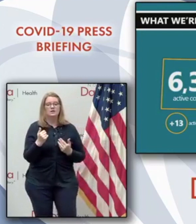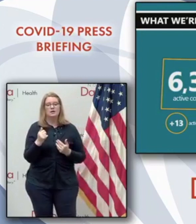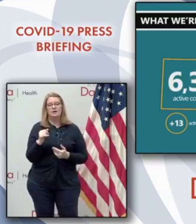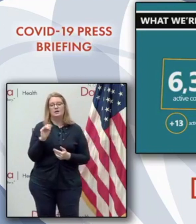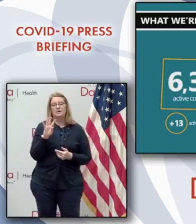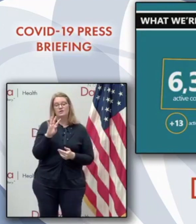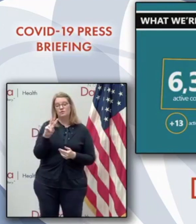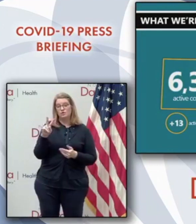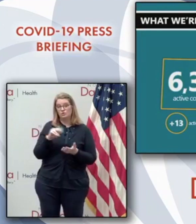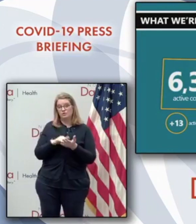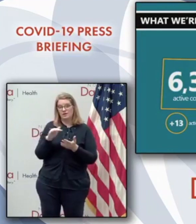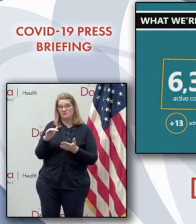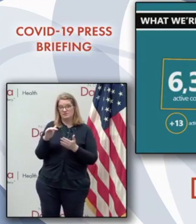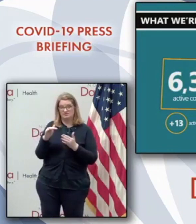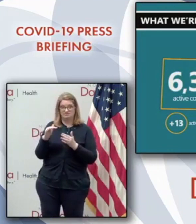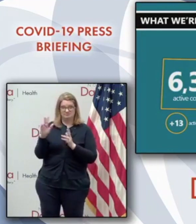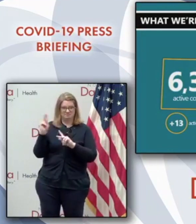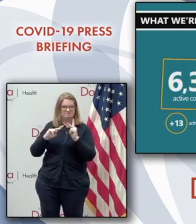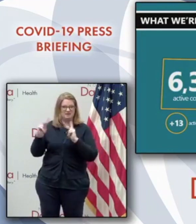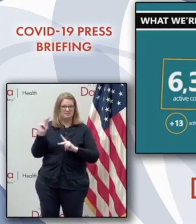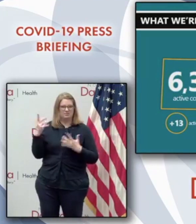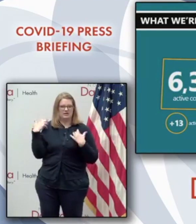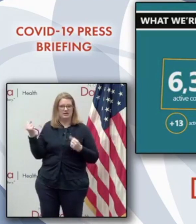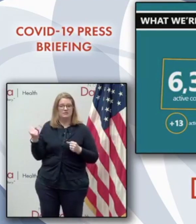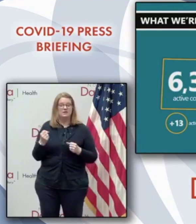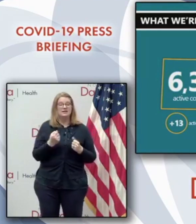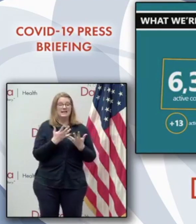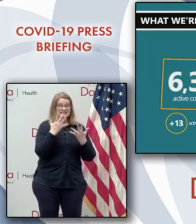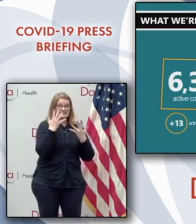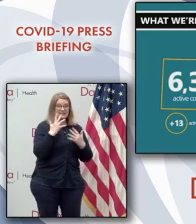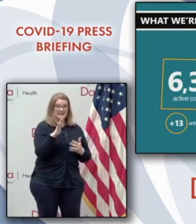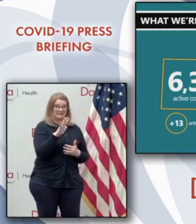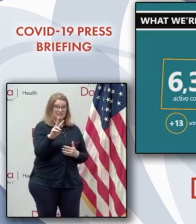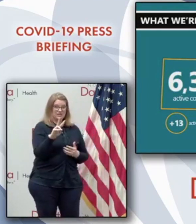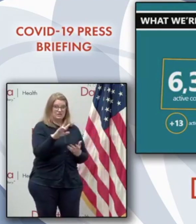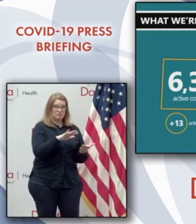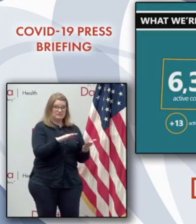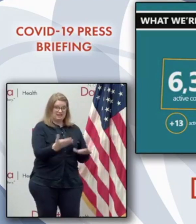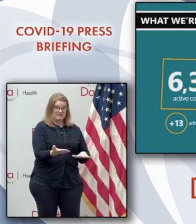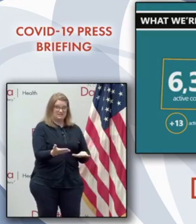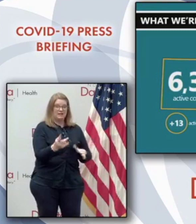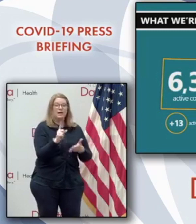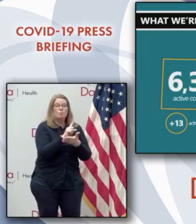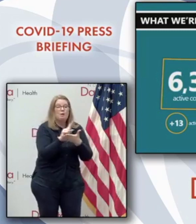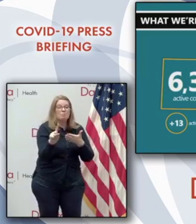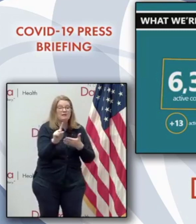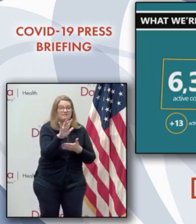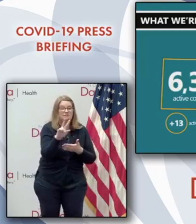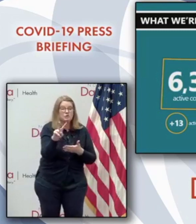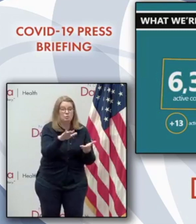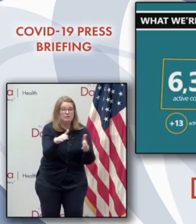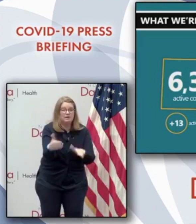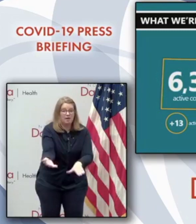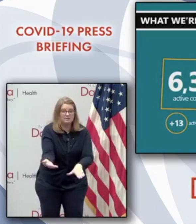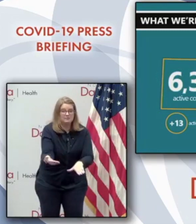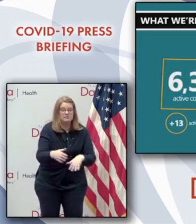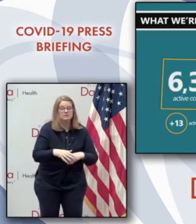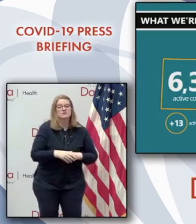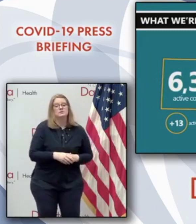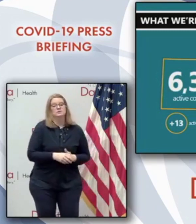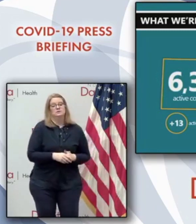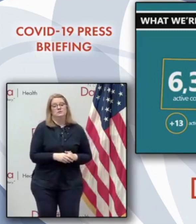people that were recovered, and of course, sadly, 52 deaths in the last week. And that brings us